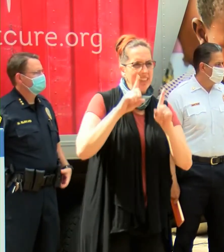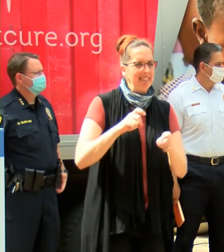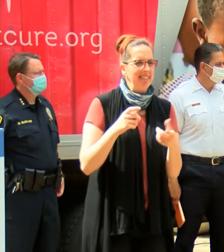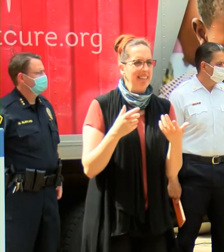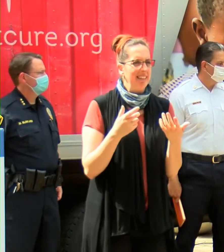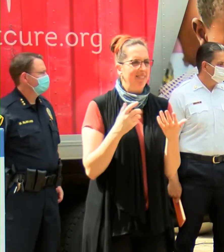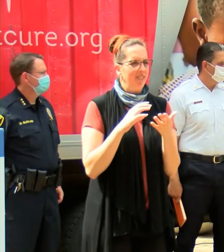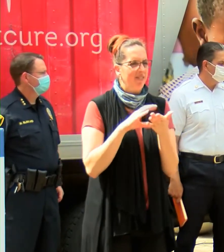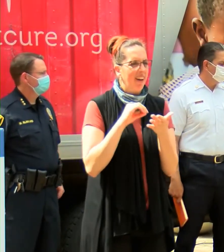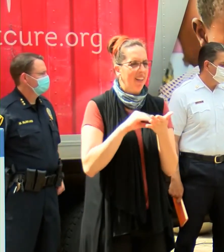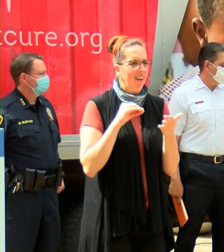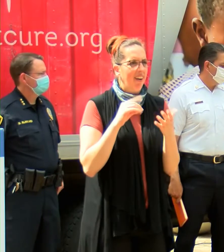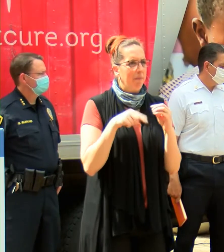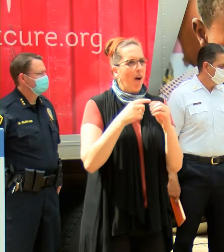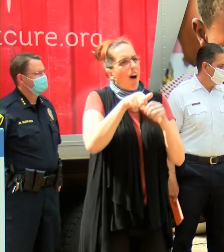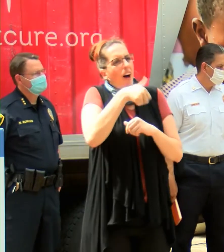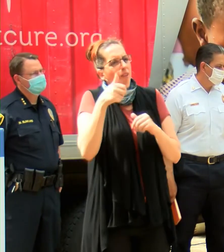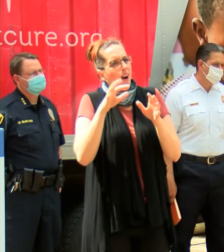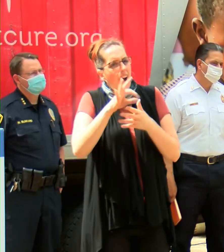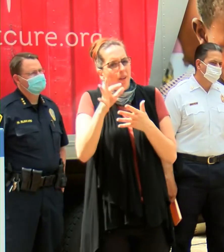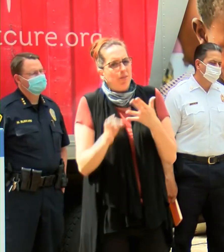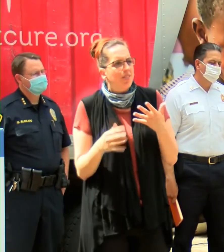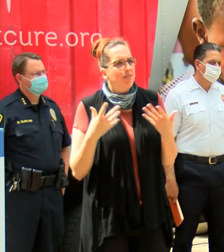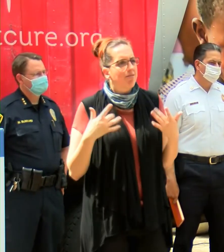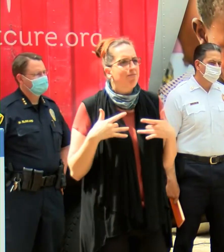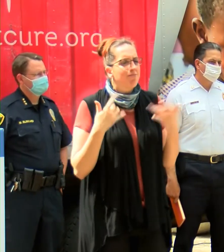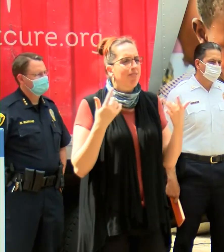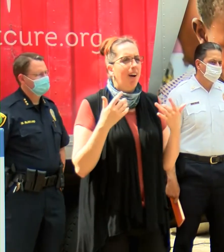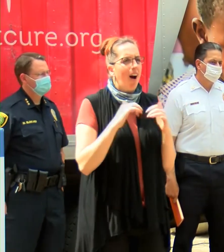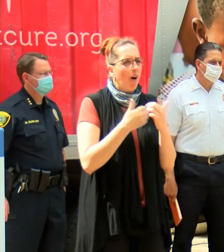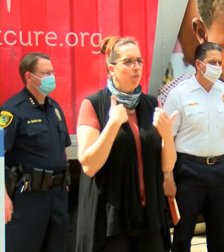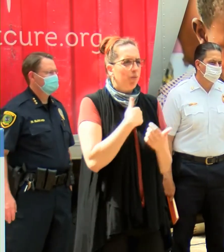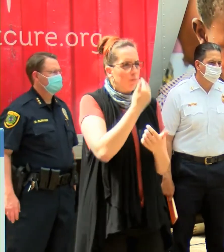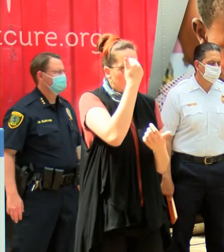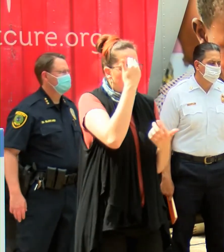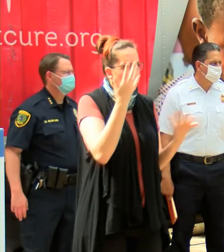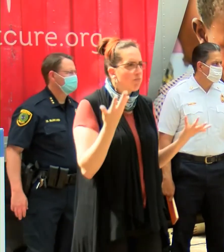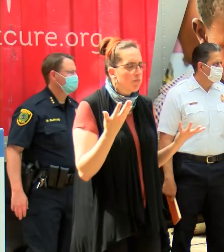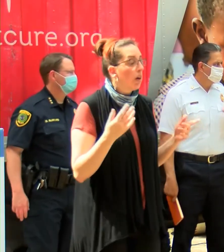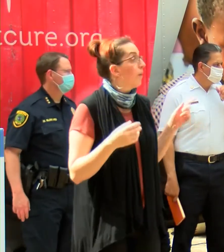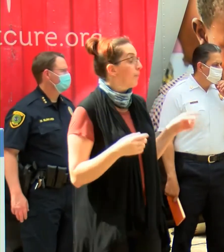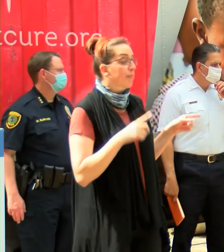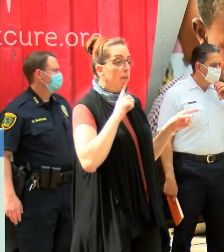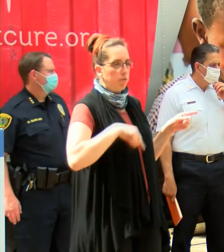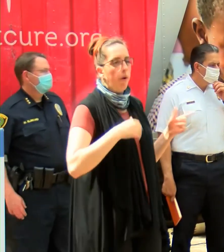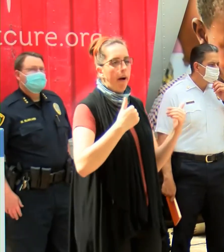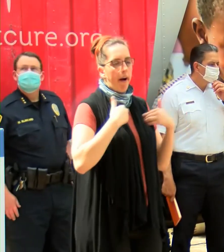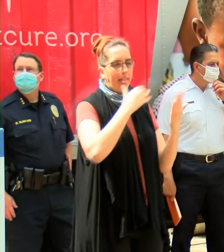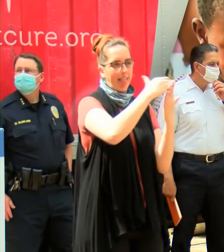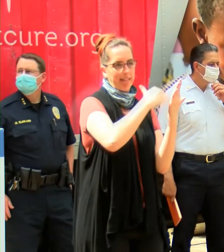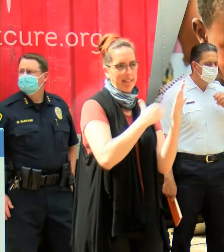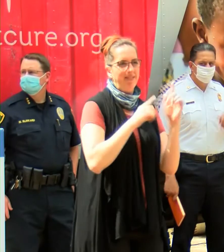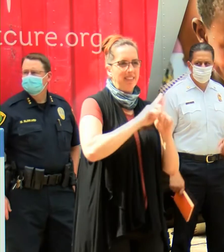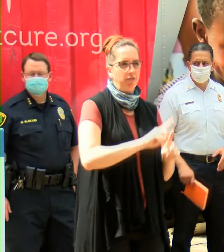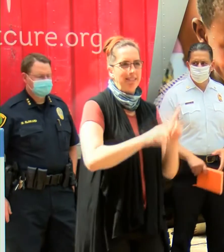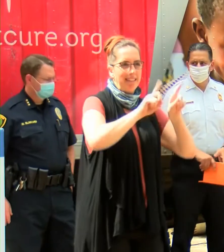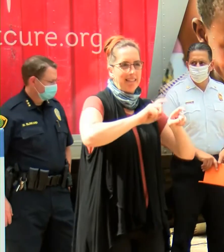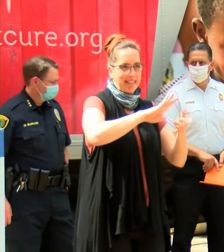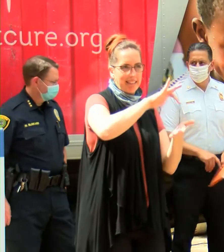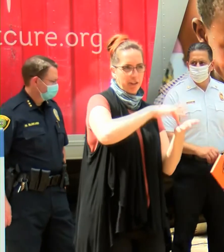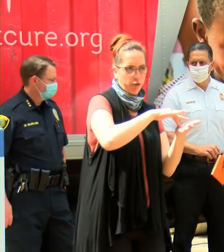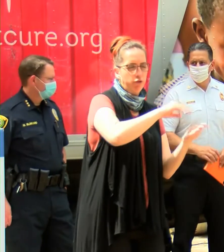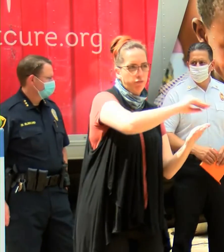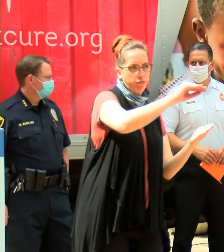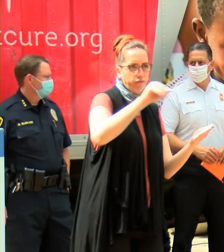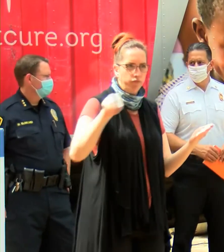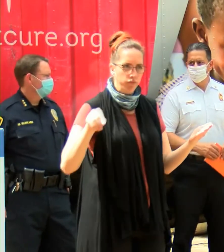clue about other accessible options? Yeah, so we have the list of the testing centers that we know of. And I